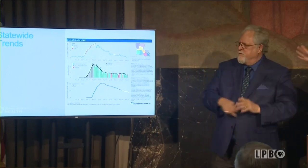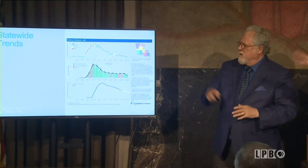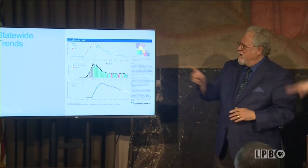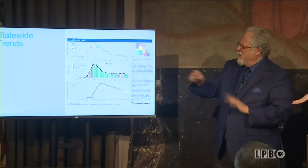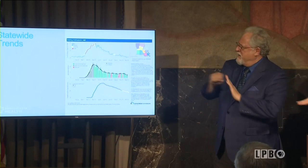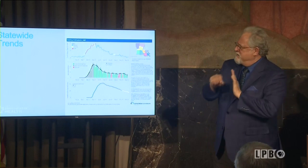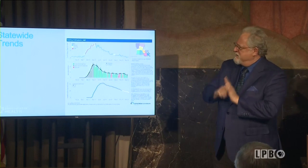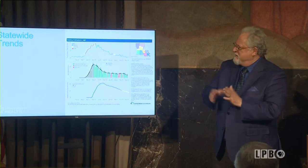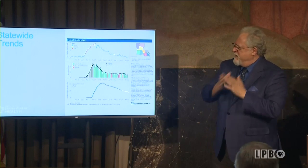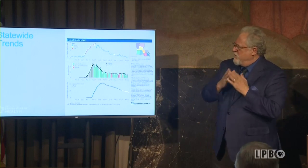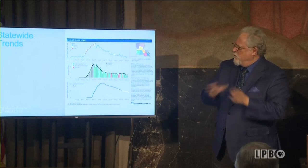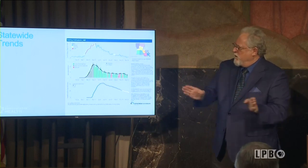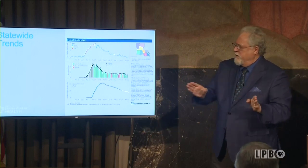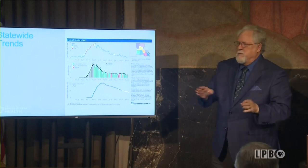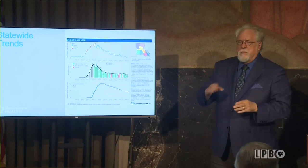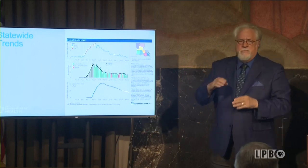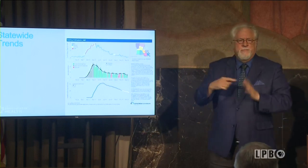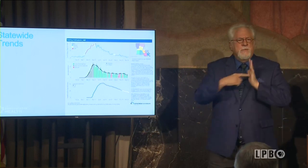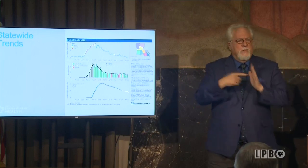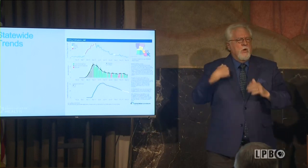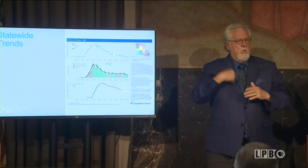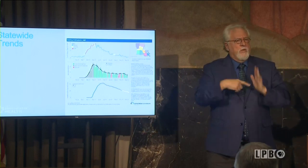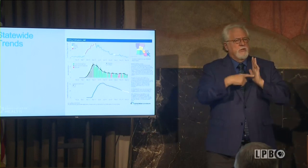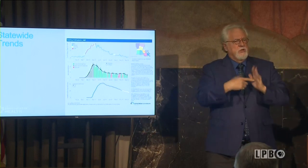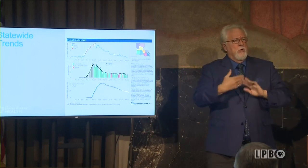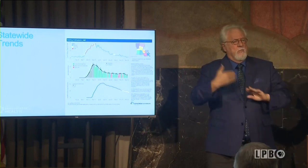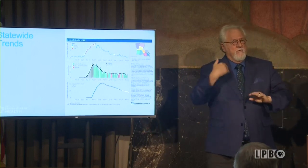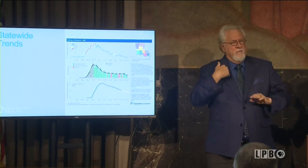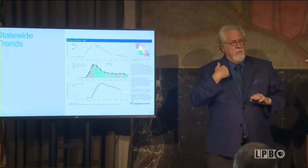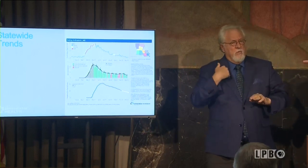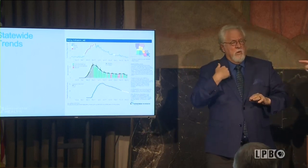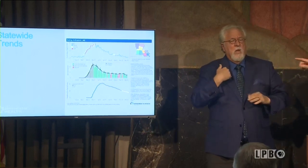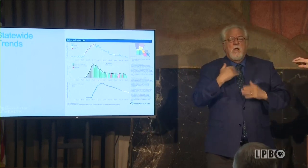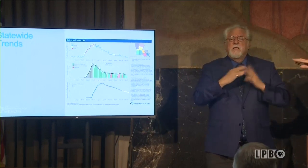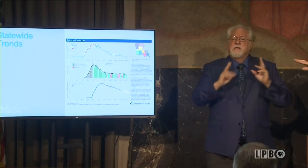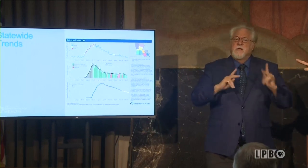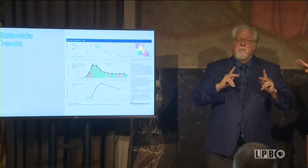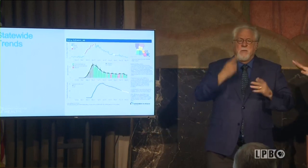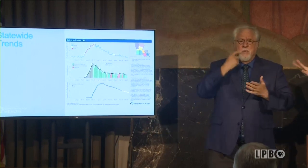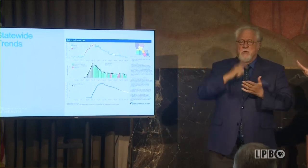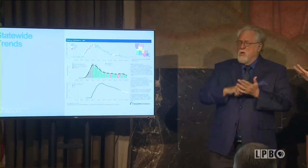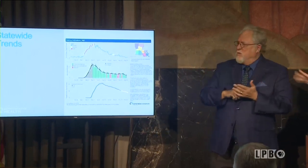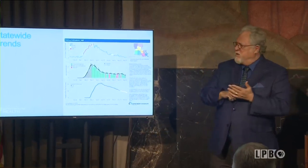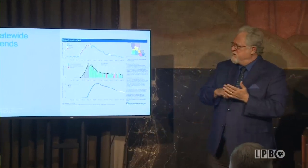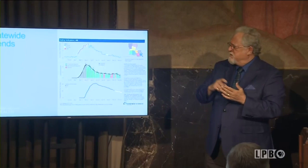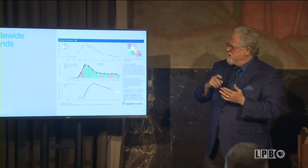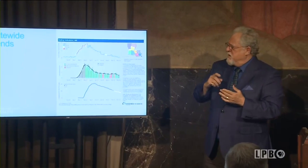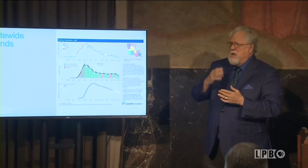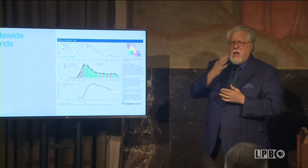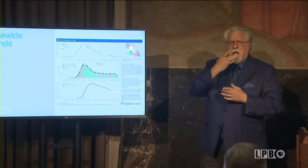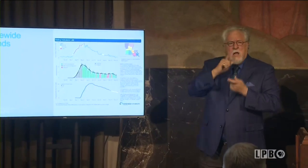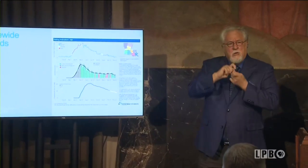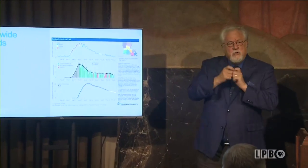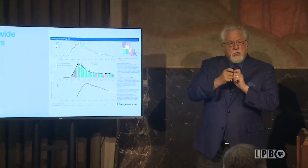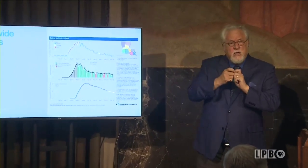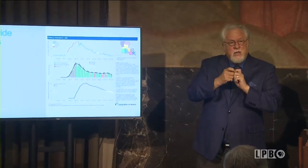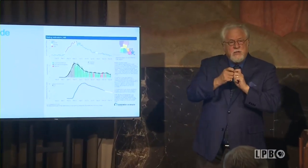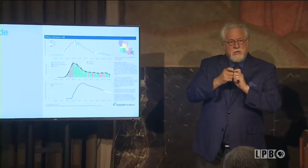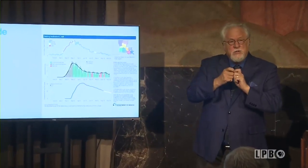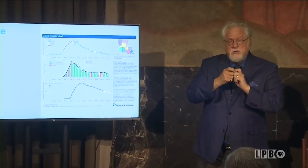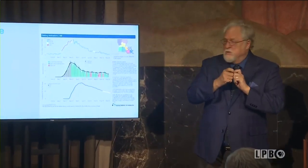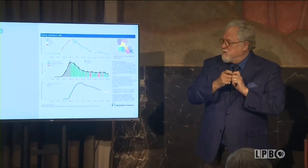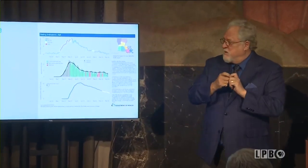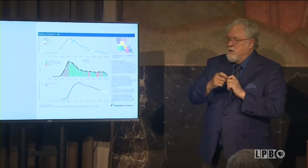trends. Again, these are the similar graphs that we've shown you before. Some people may notice that there's a bit of a color change.